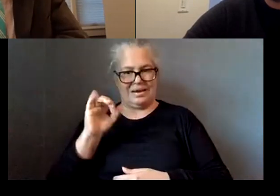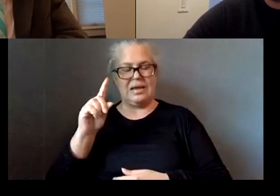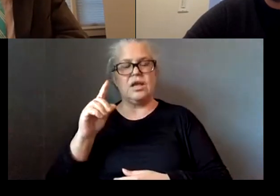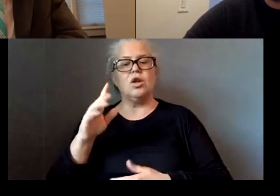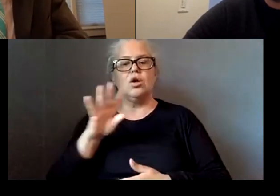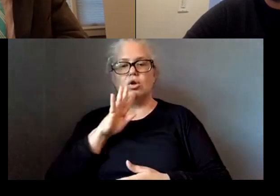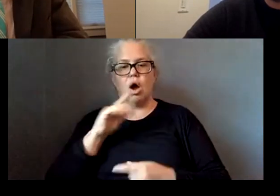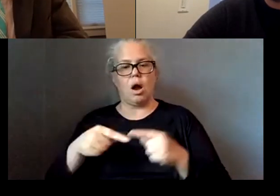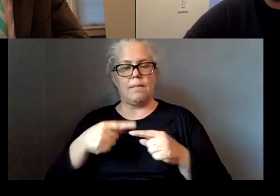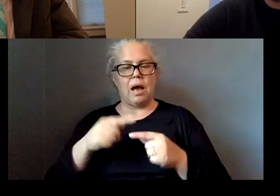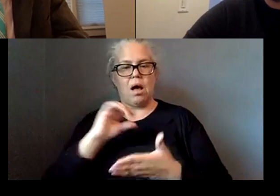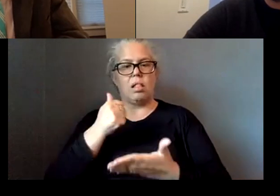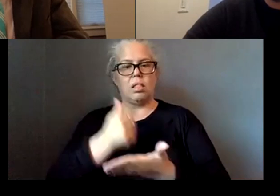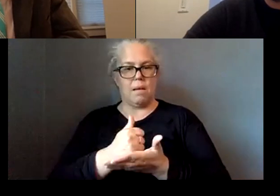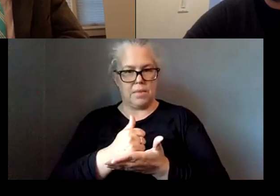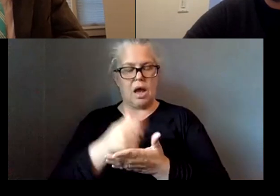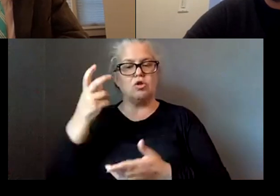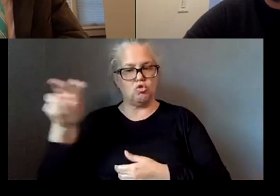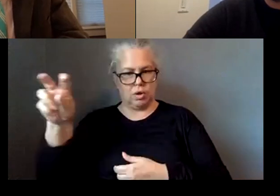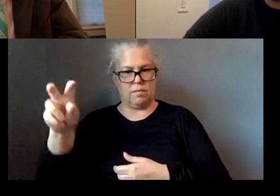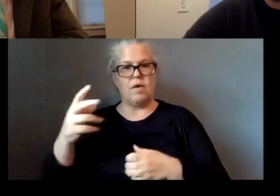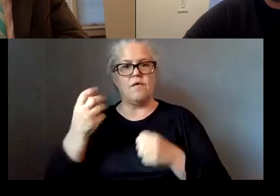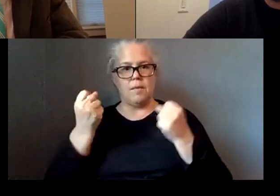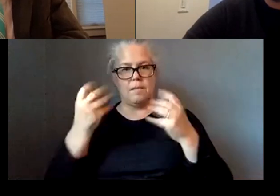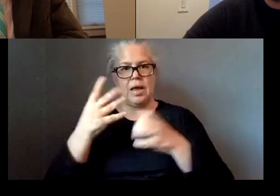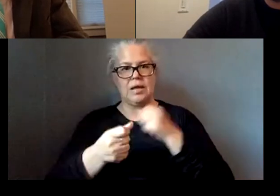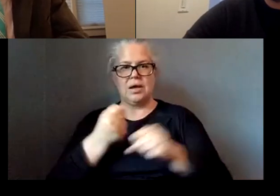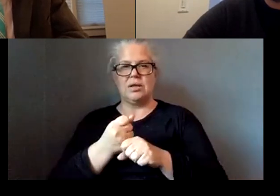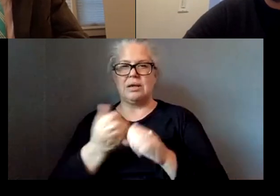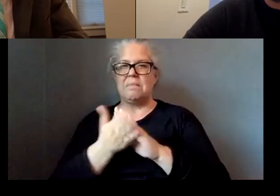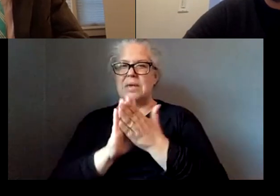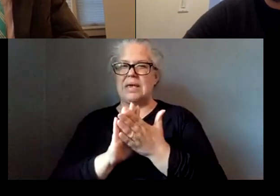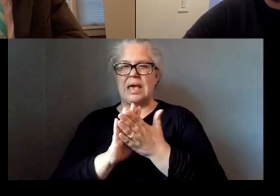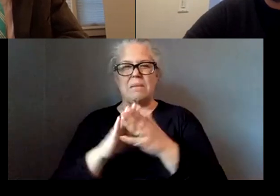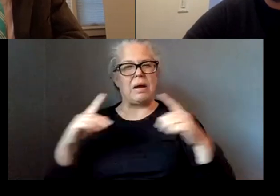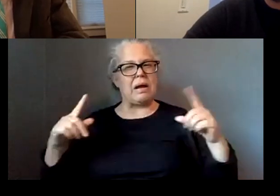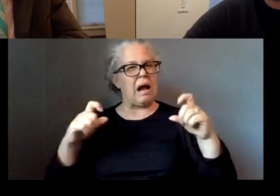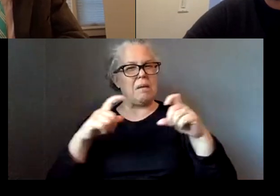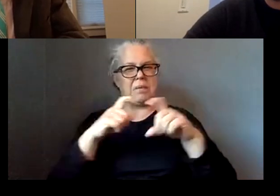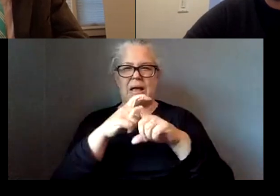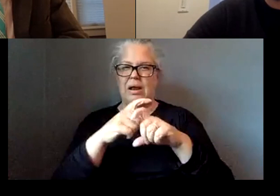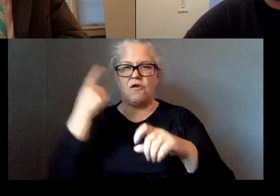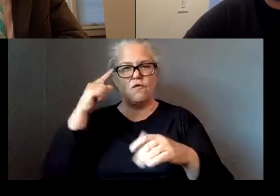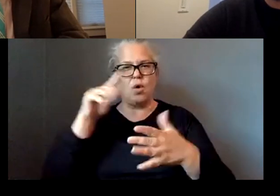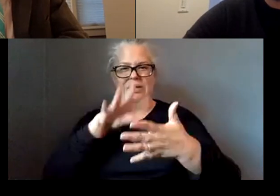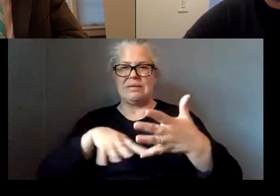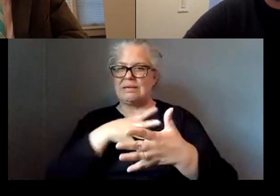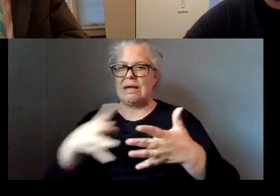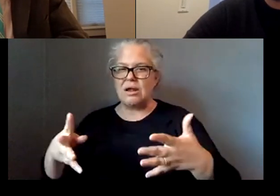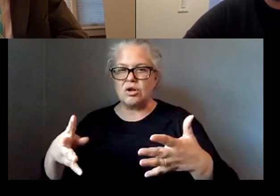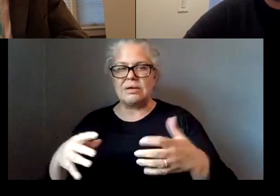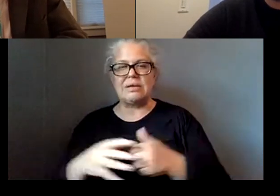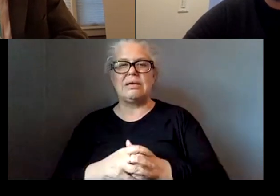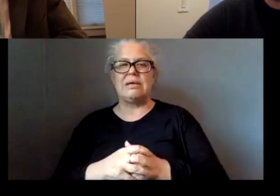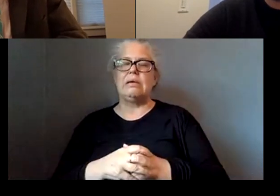for a number of years, and it became very complicated in terms of scheduling, and one thing led